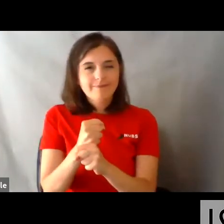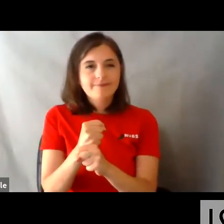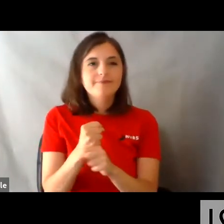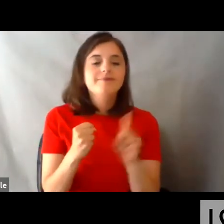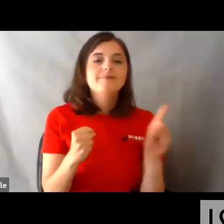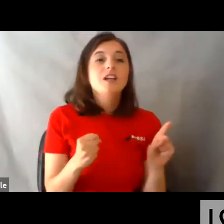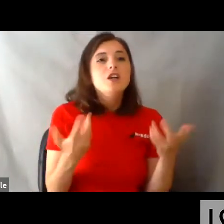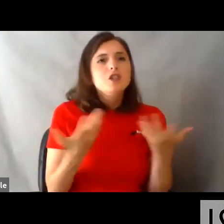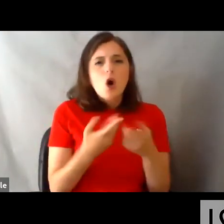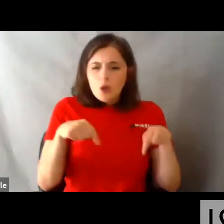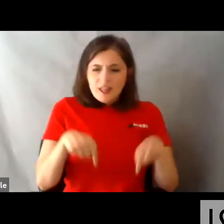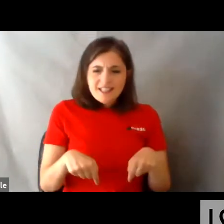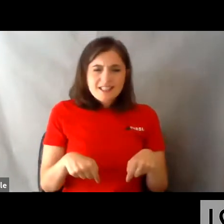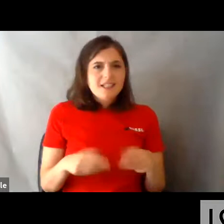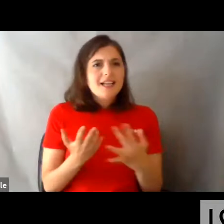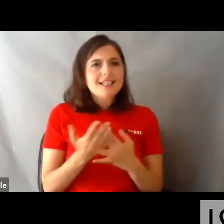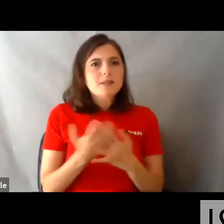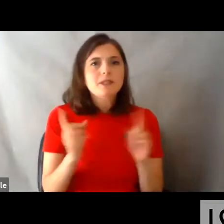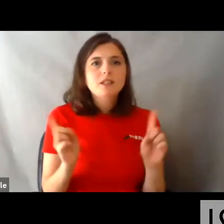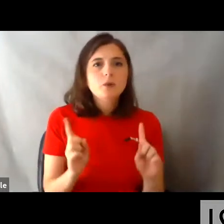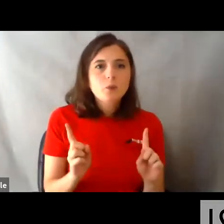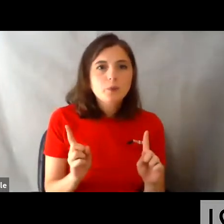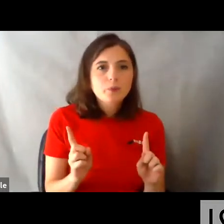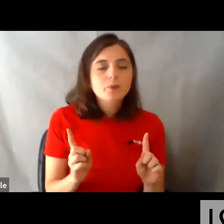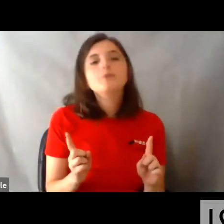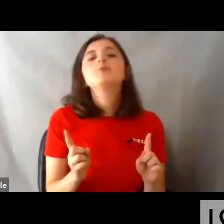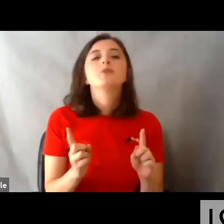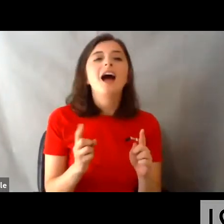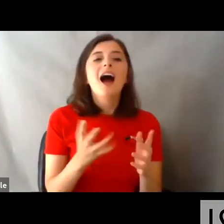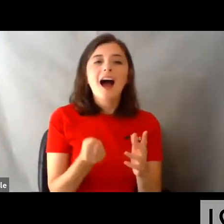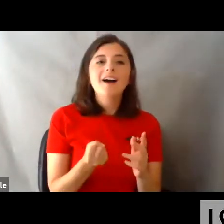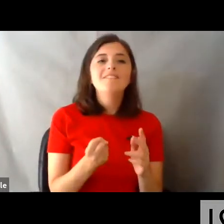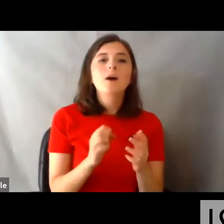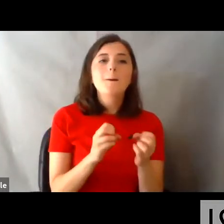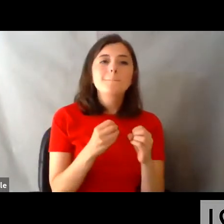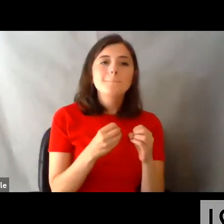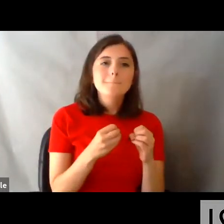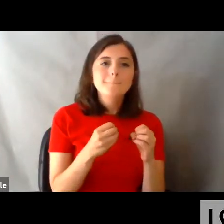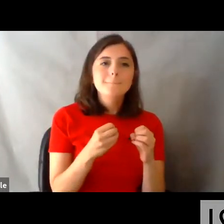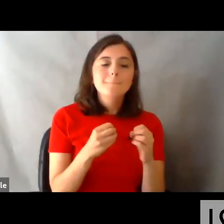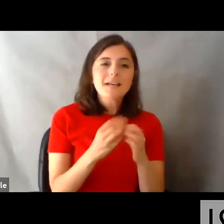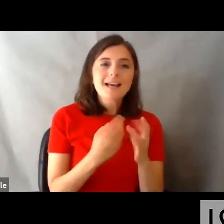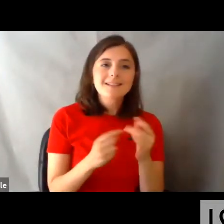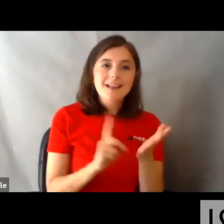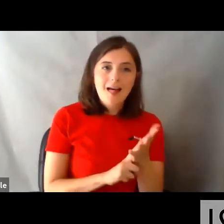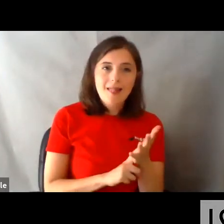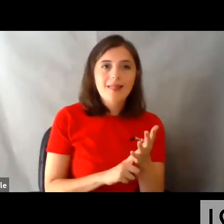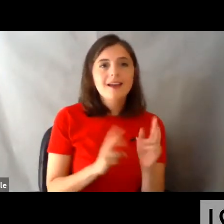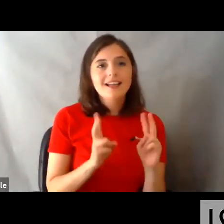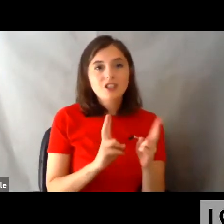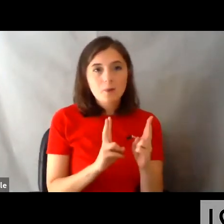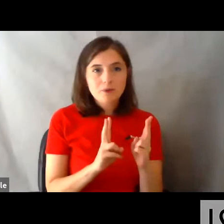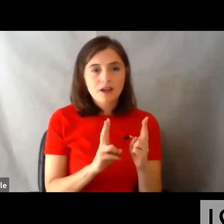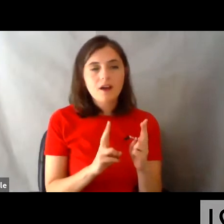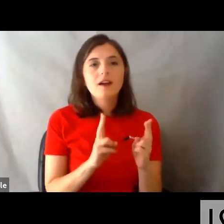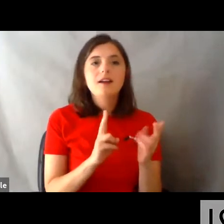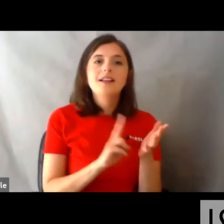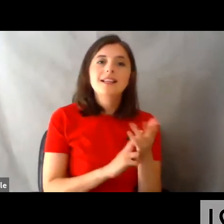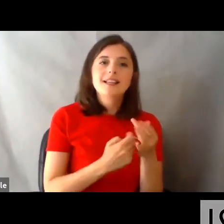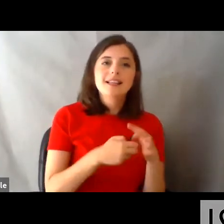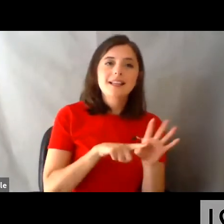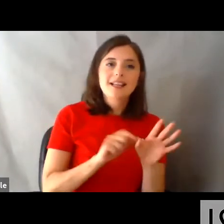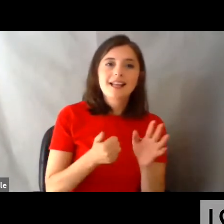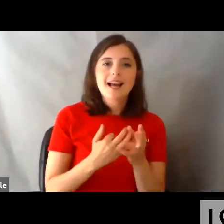throughout. A big thank you to our BSL interpreters, Nikki and Sam, and our Palin typists, Norma and Julia, who'll be doing the live captions.